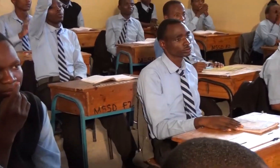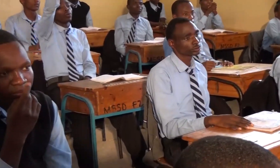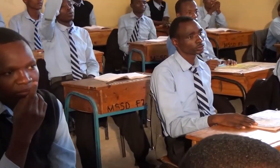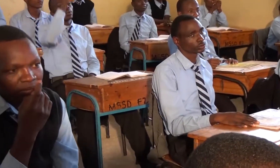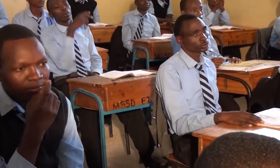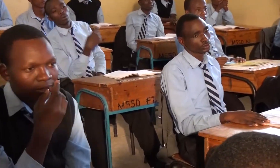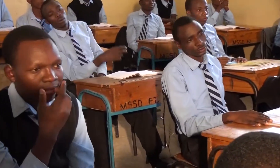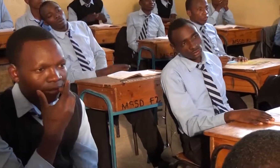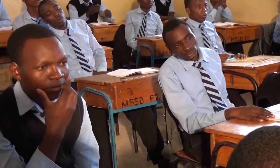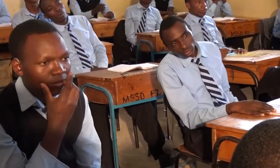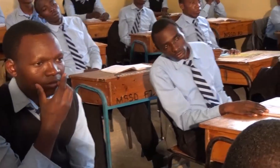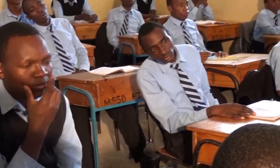Yeah.